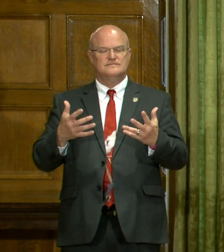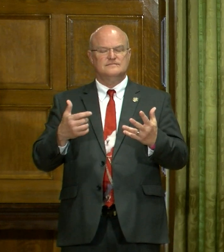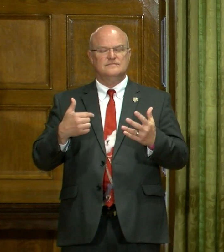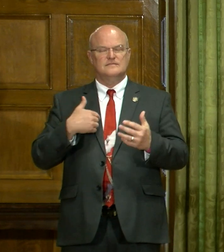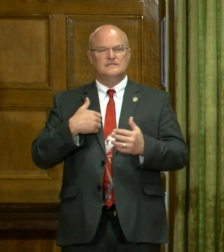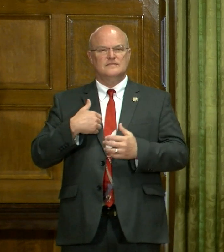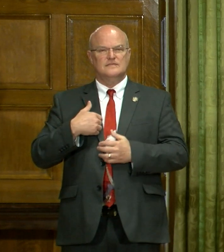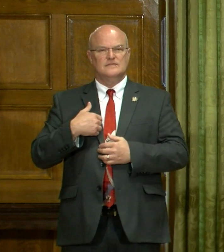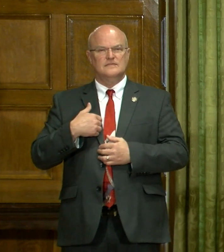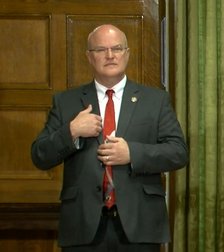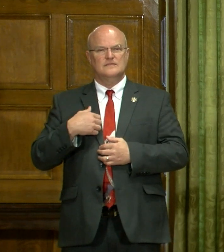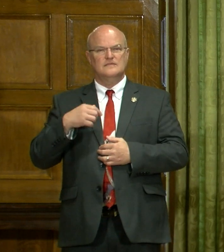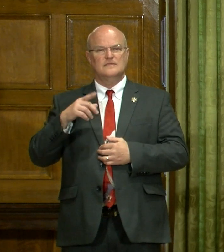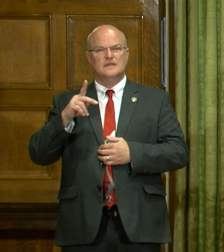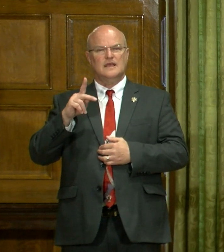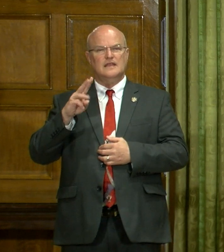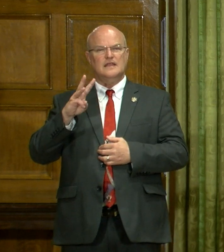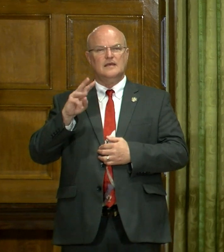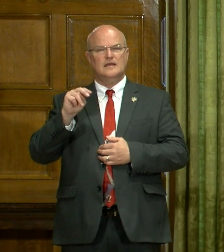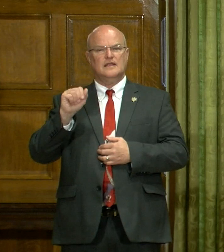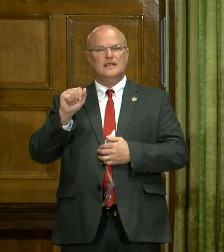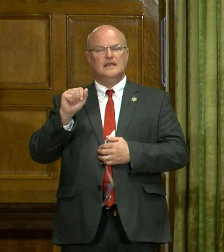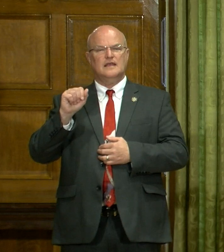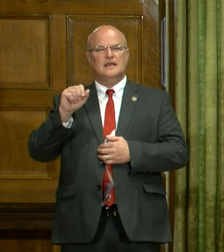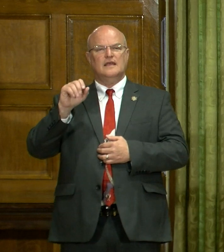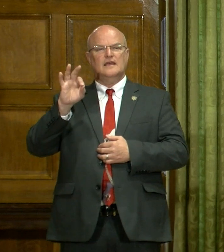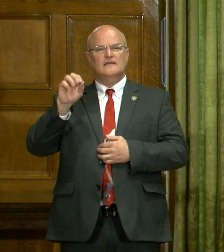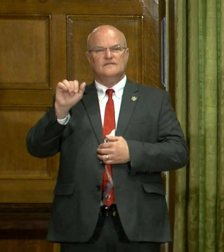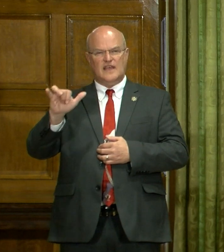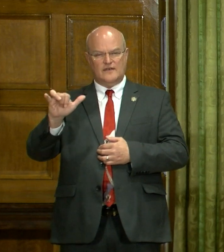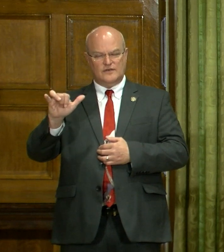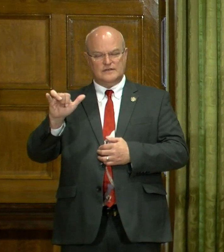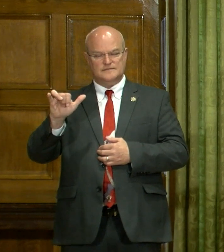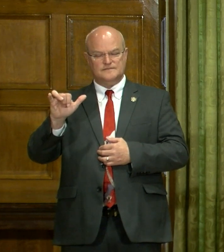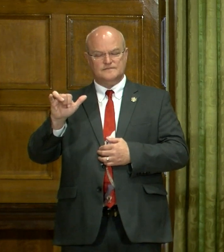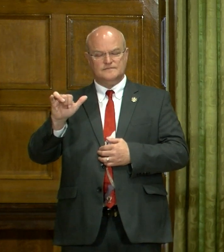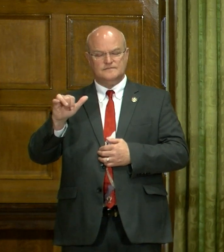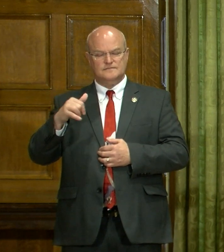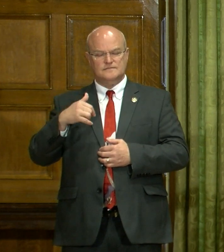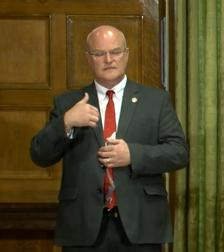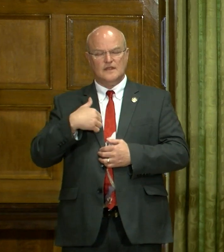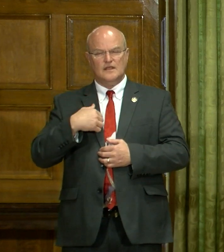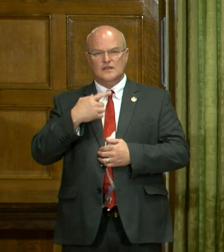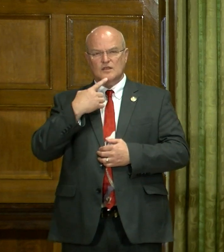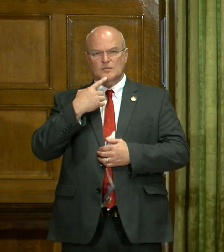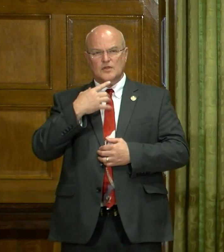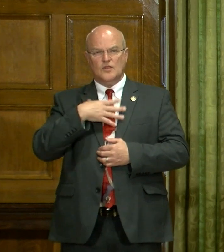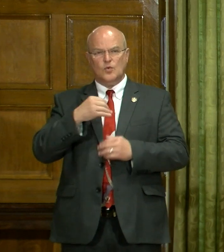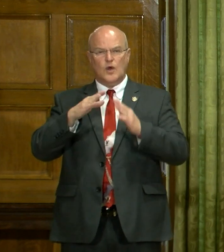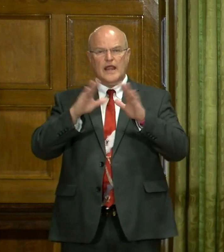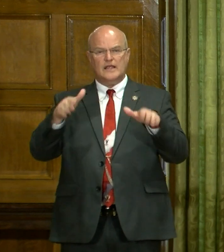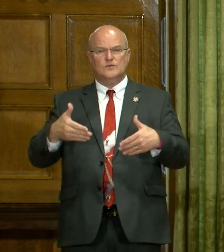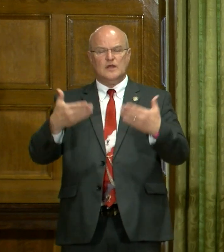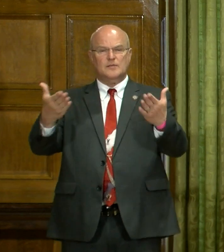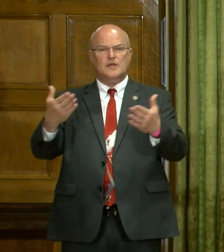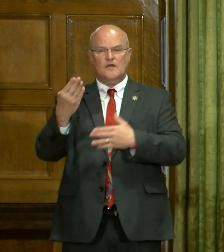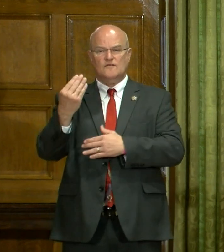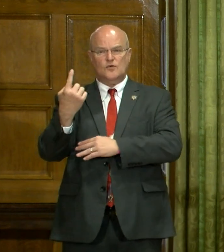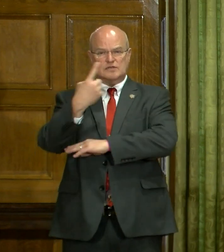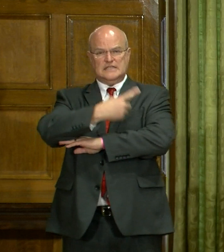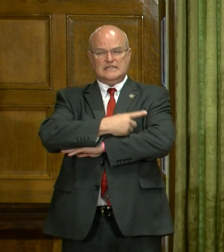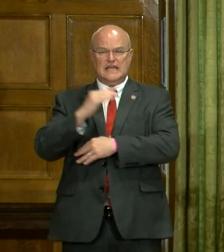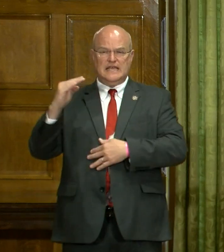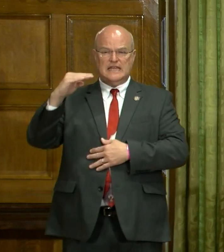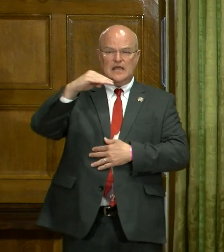this is Chad Muir with KNWA, Northwest Arkansas News in Fayetteville. Thanks for taking our question. As you've mentioned, the White House recommendation of a